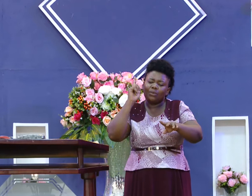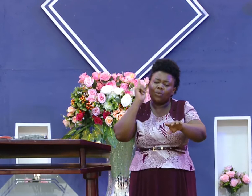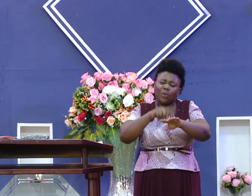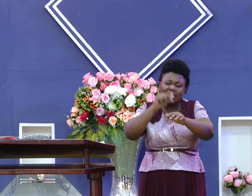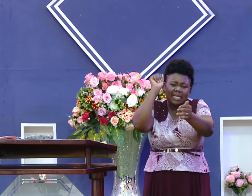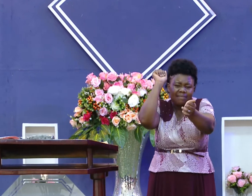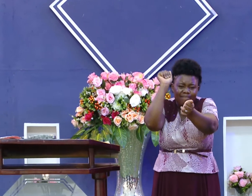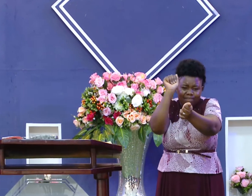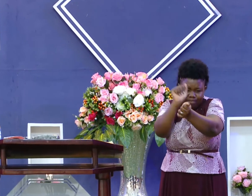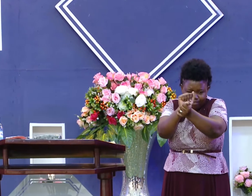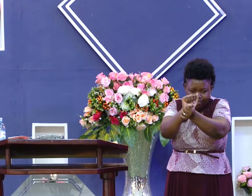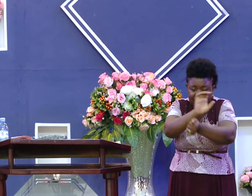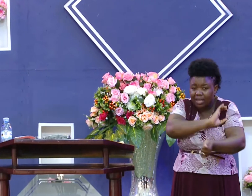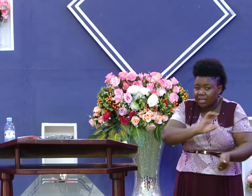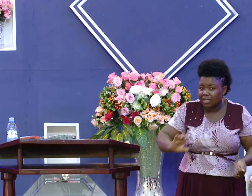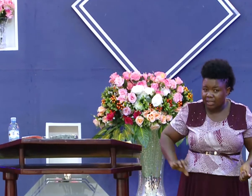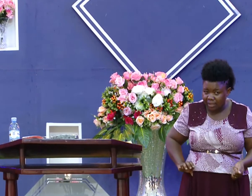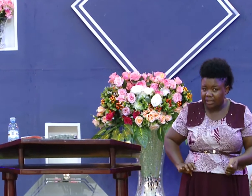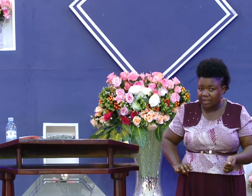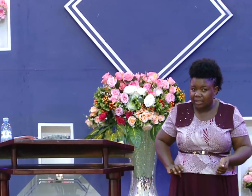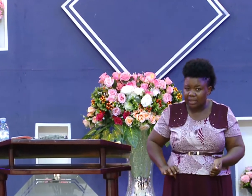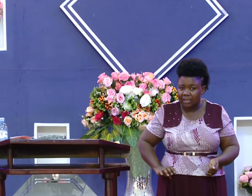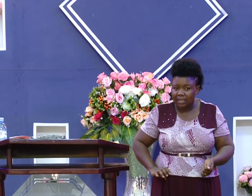But the day Jesus was arrested,